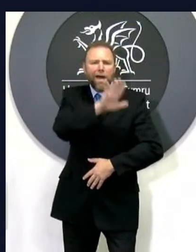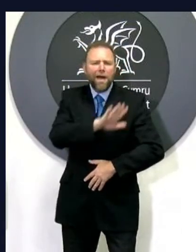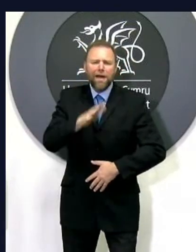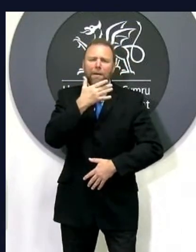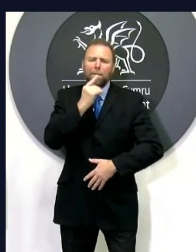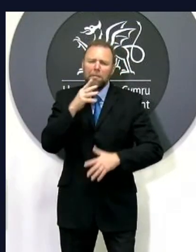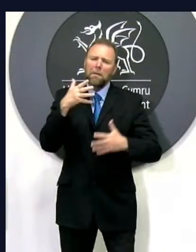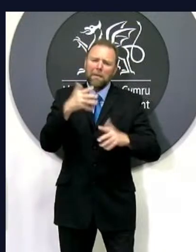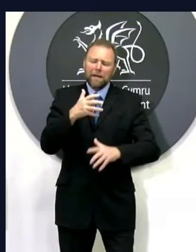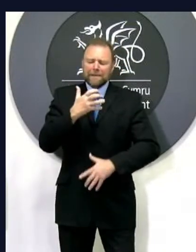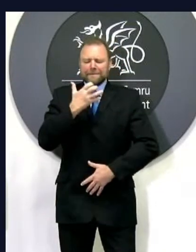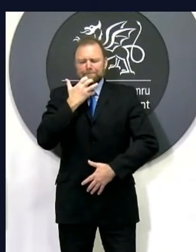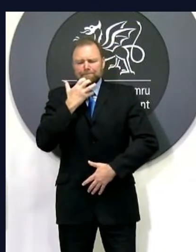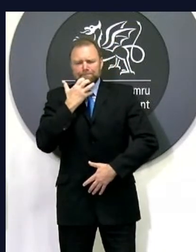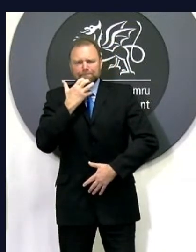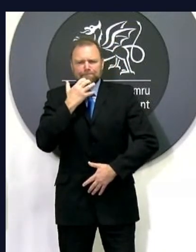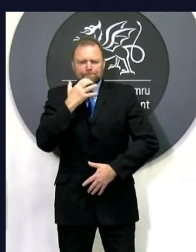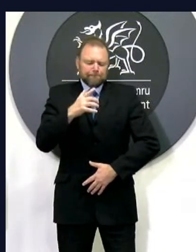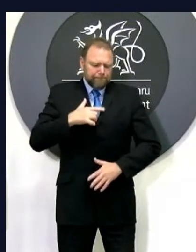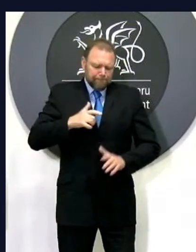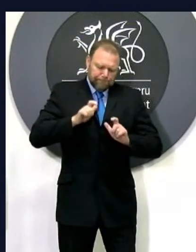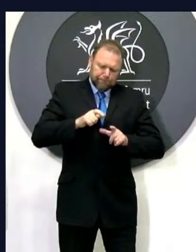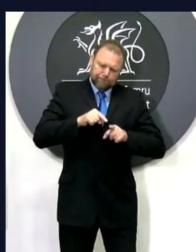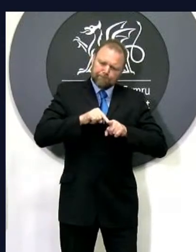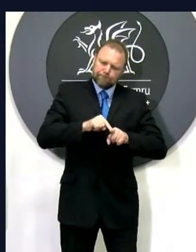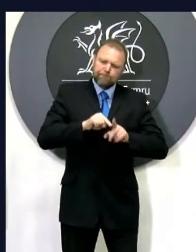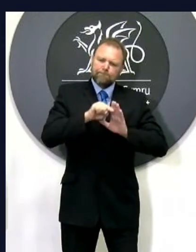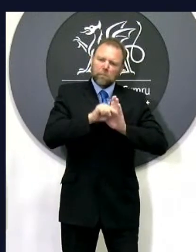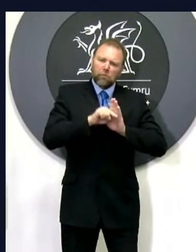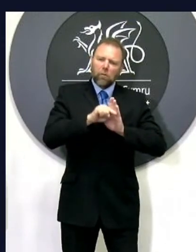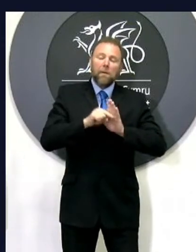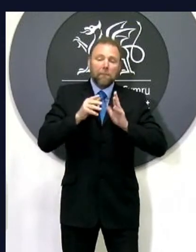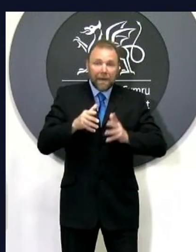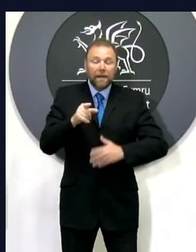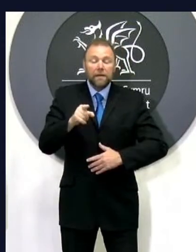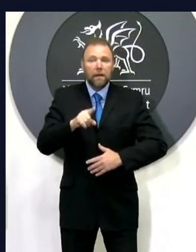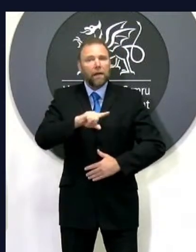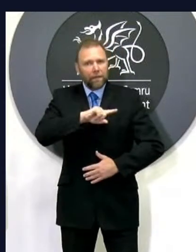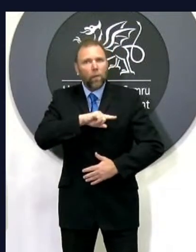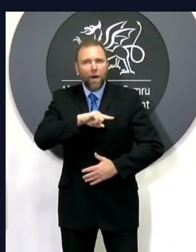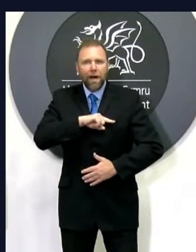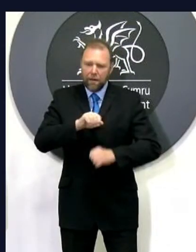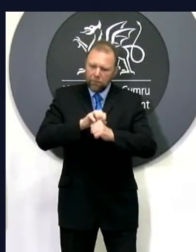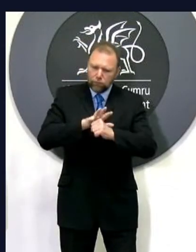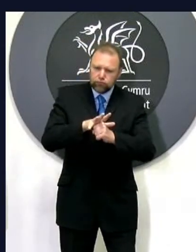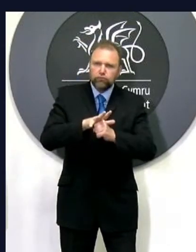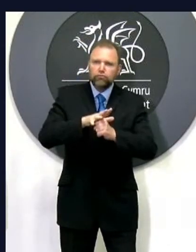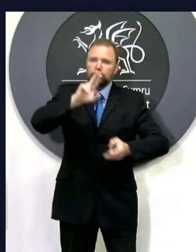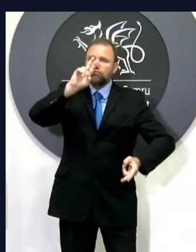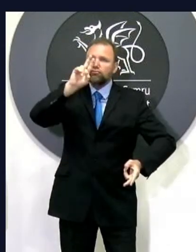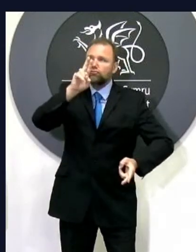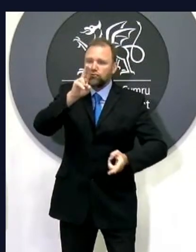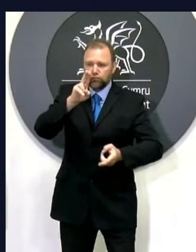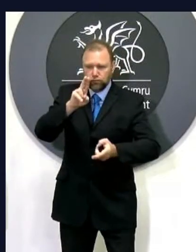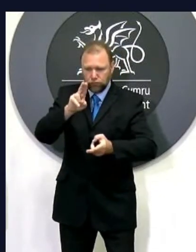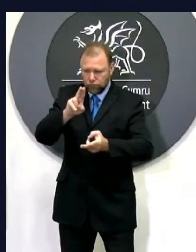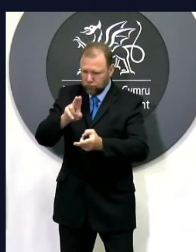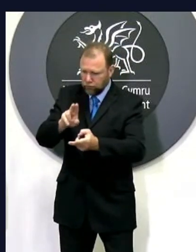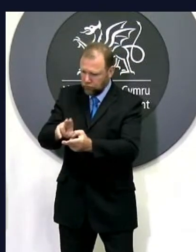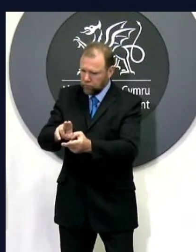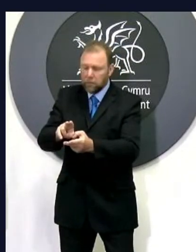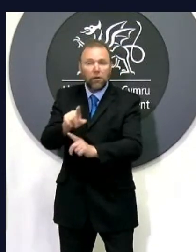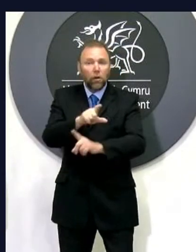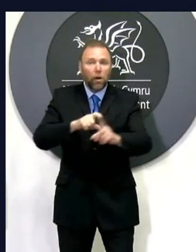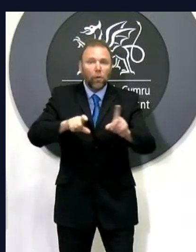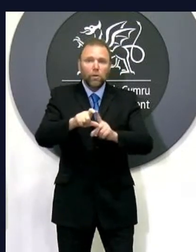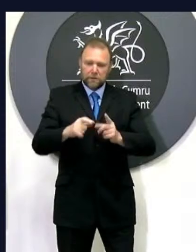months. Those are the efforts that have helped us to bring coronavirus under control in our communities